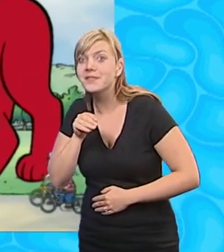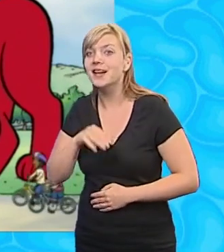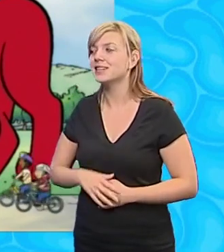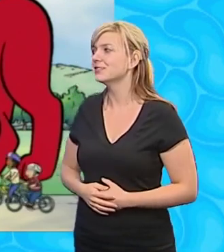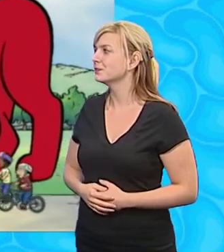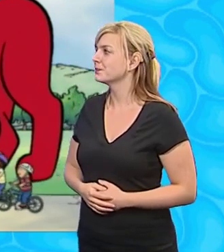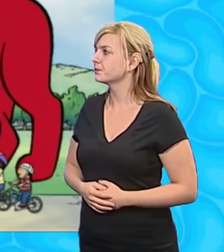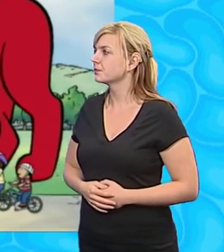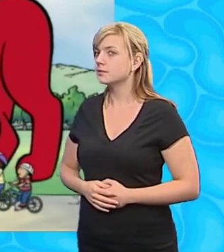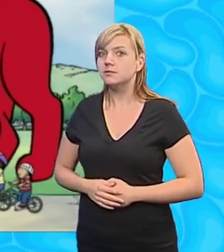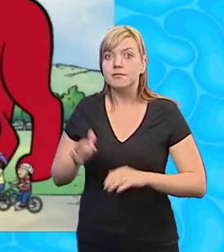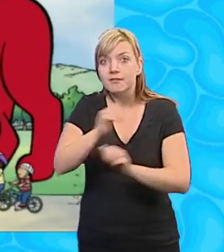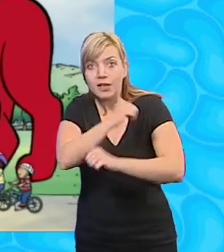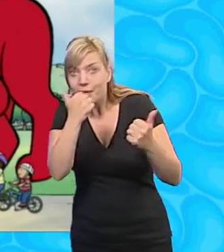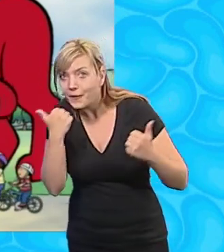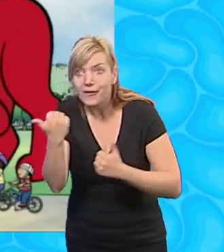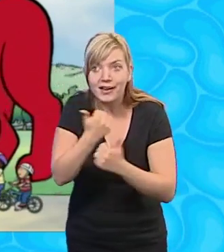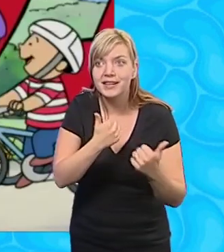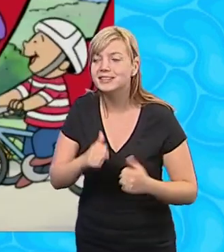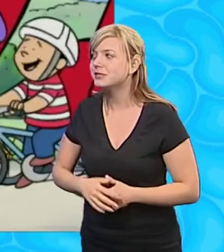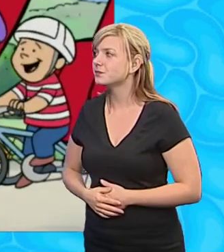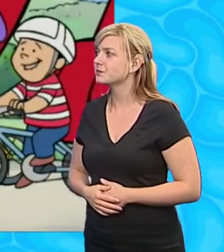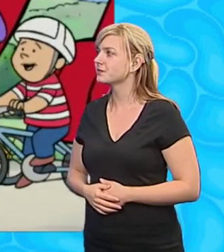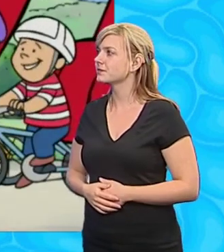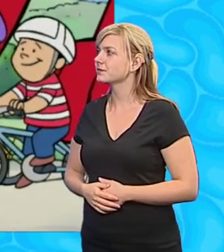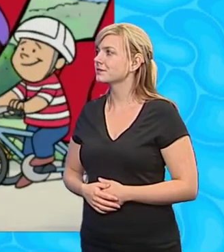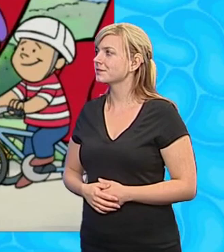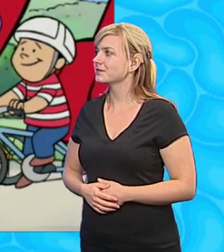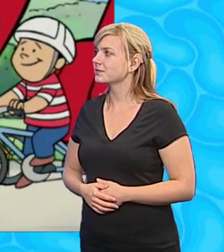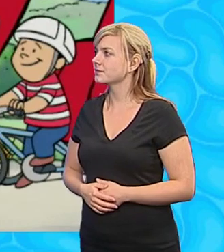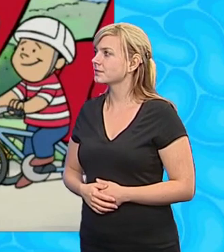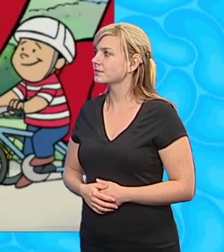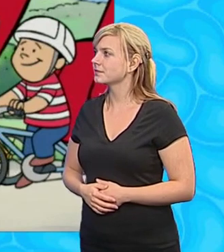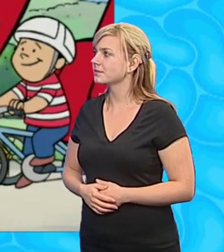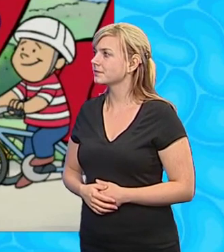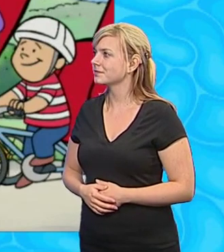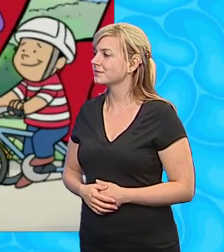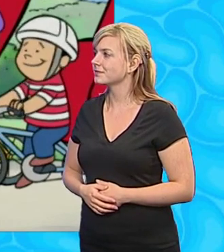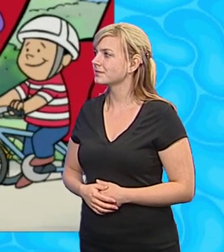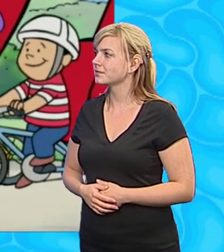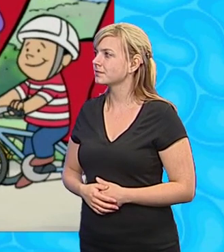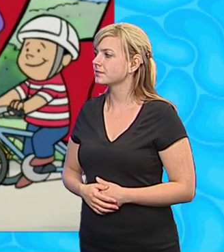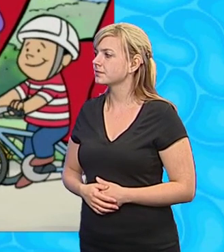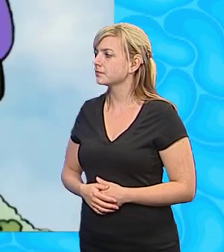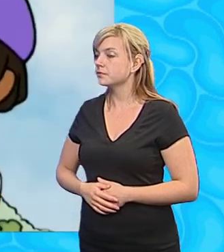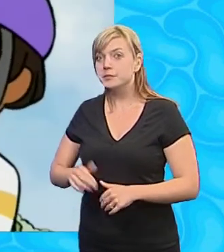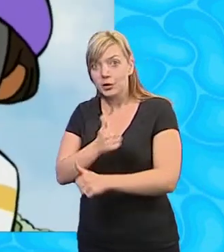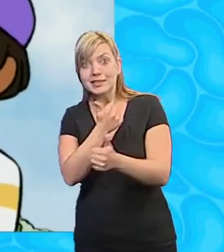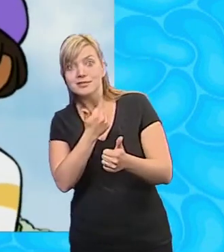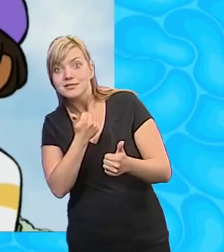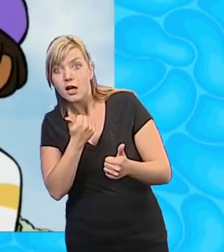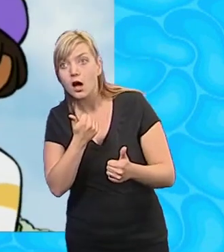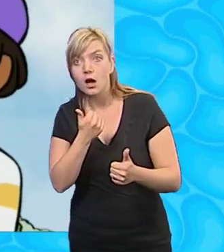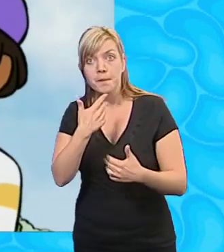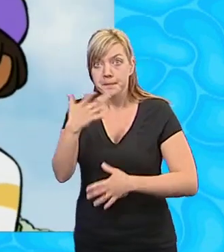Hello, Emily Elizabeth. Hello, Emily Elizabeth. Hello, Clifford. Hey, boy. Hello, guys. Did